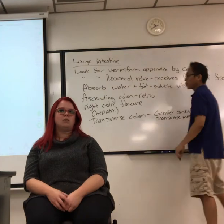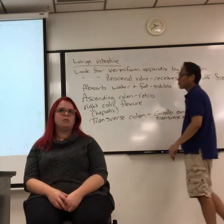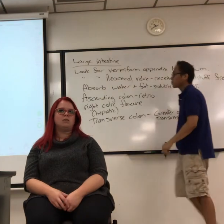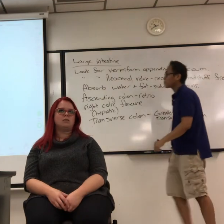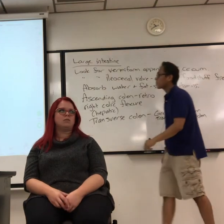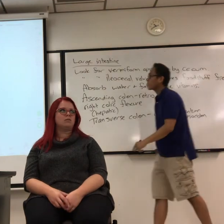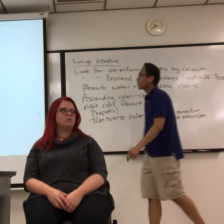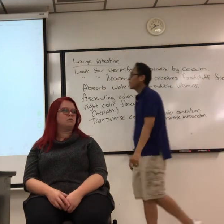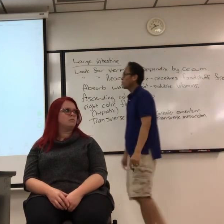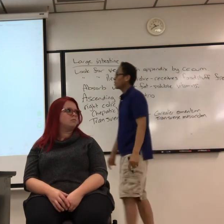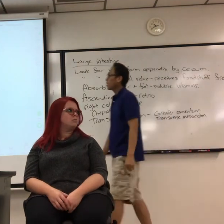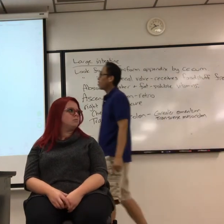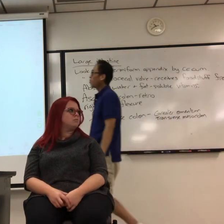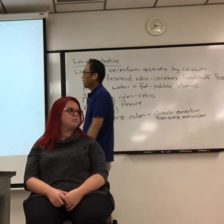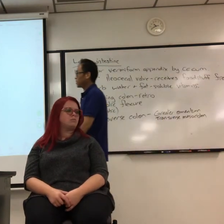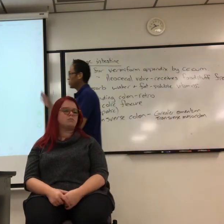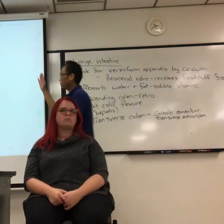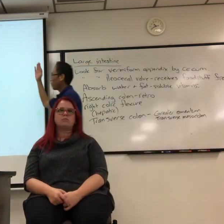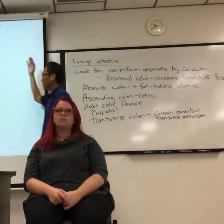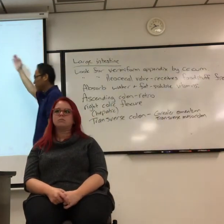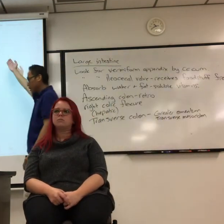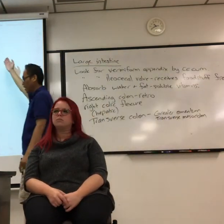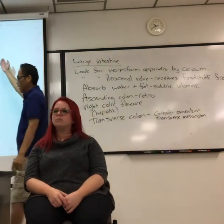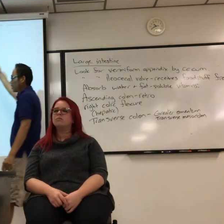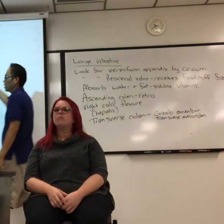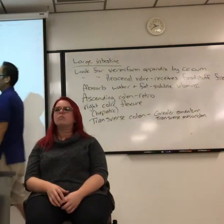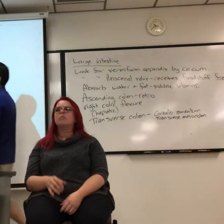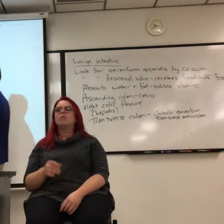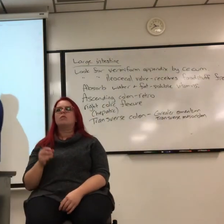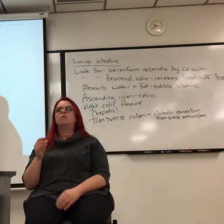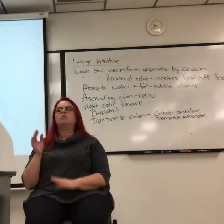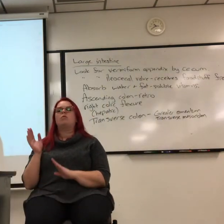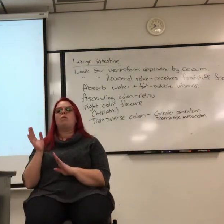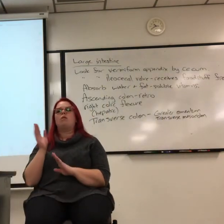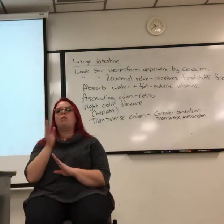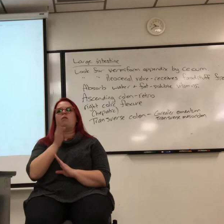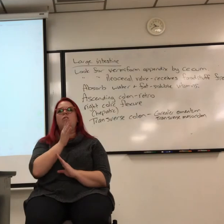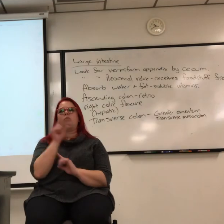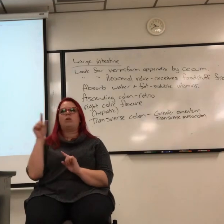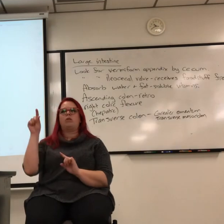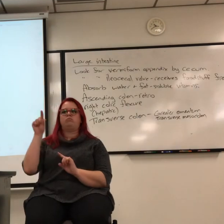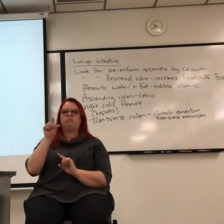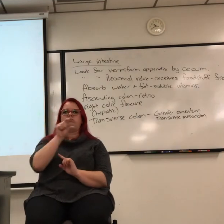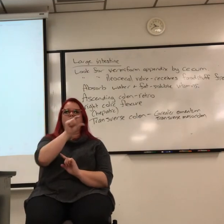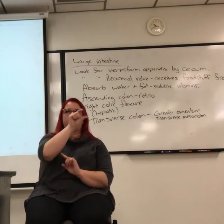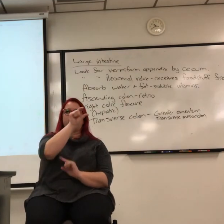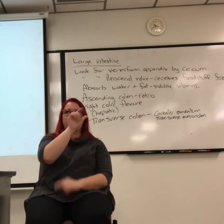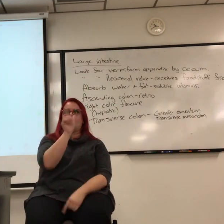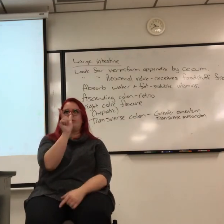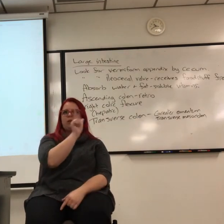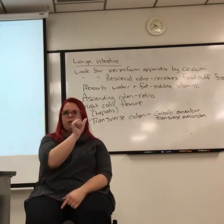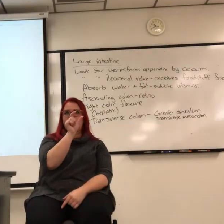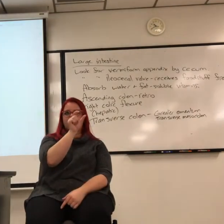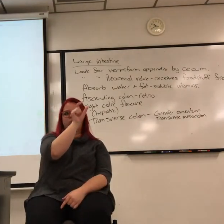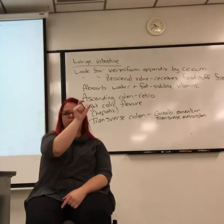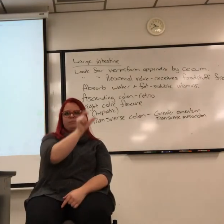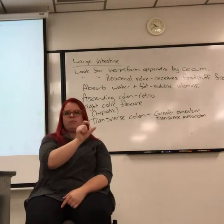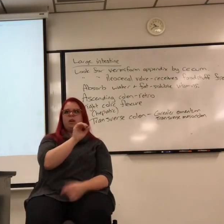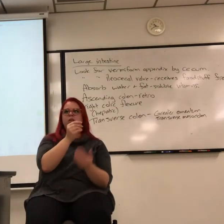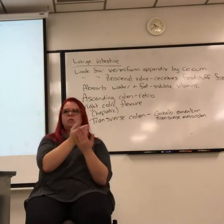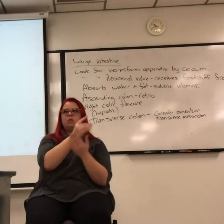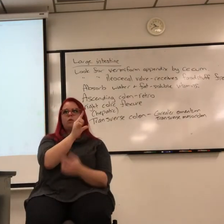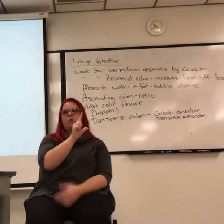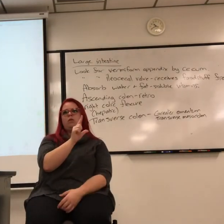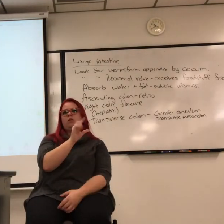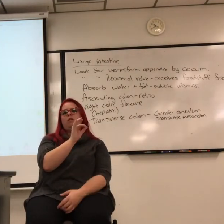Is the other. You get all the way to the left side, you have another flexure. You can call it the left colic flexure or